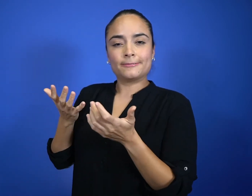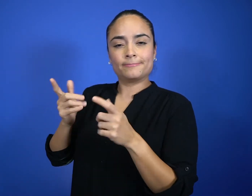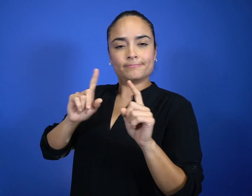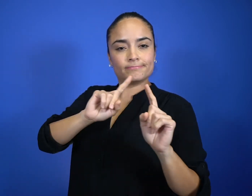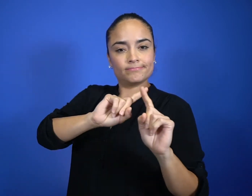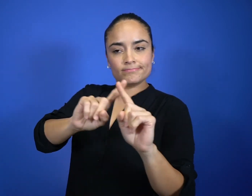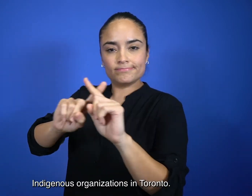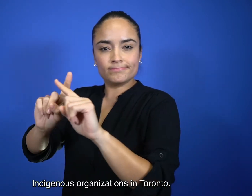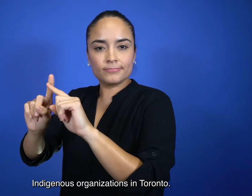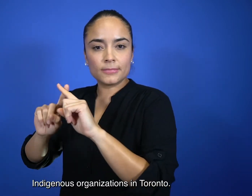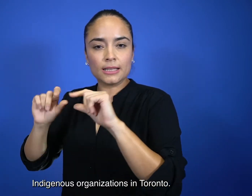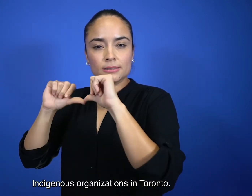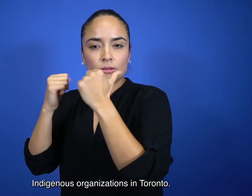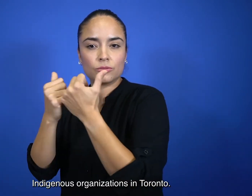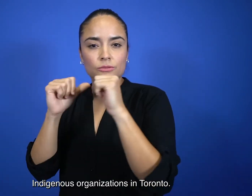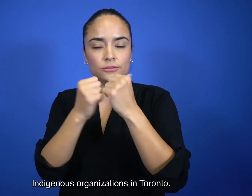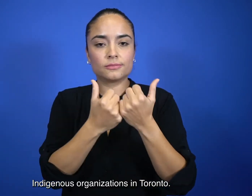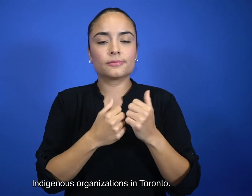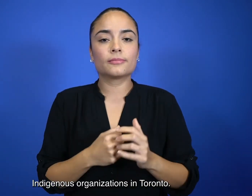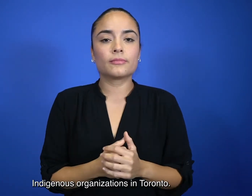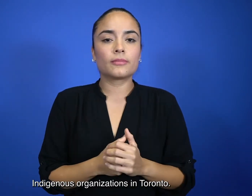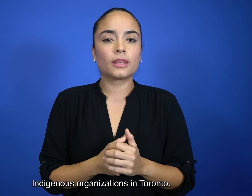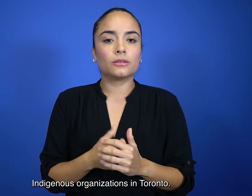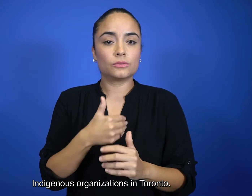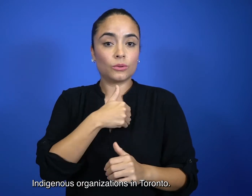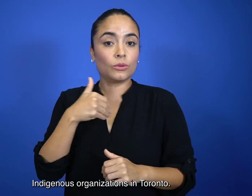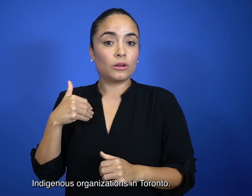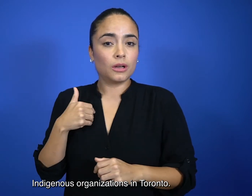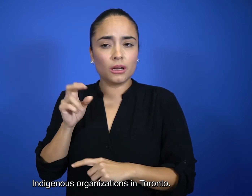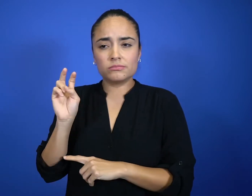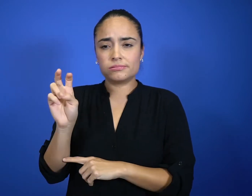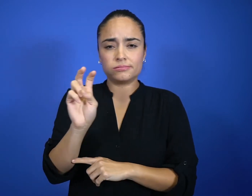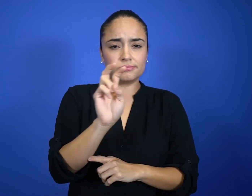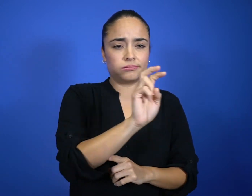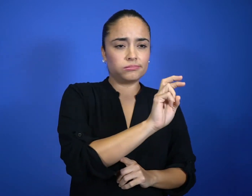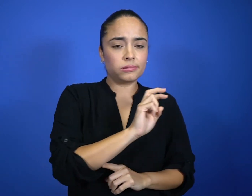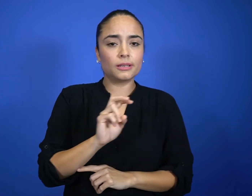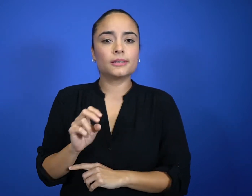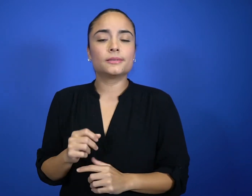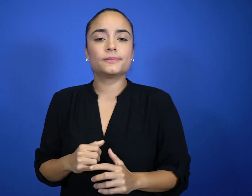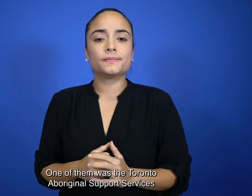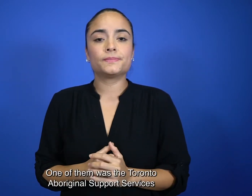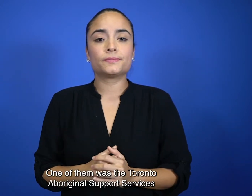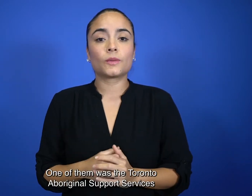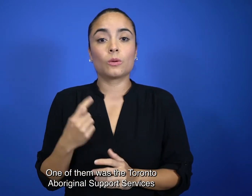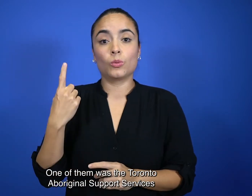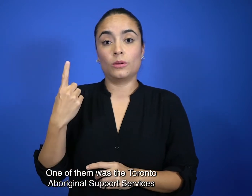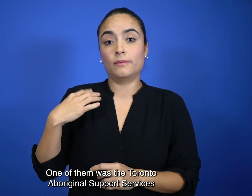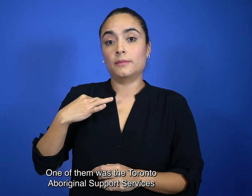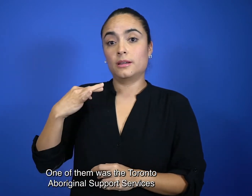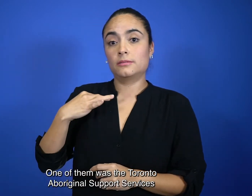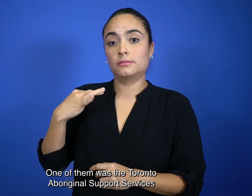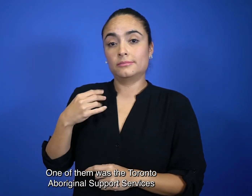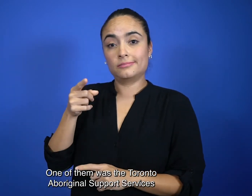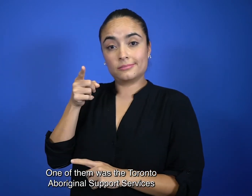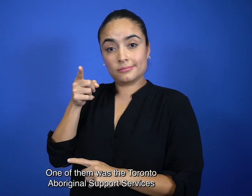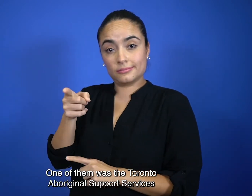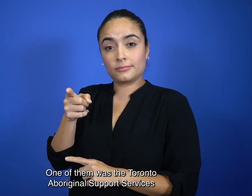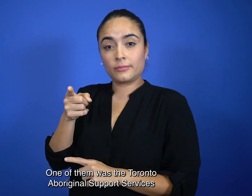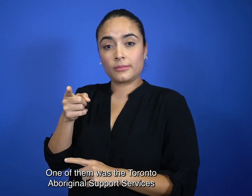agencies, Indigenous organizations in Toronto. One of them was the Toronto Aboriginal